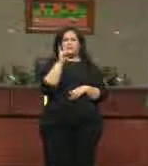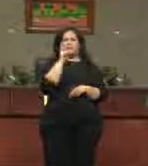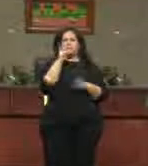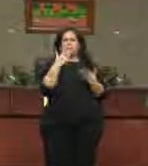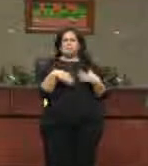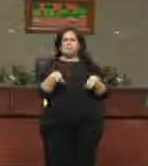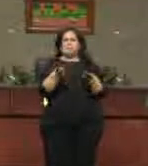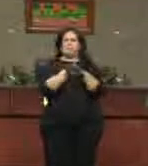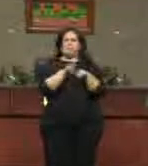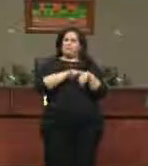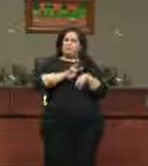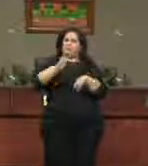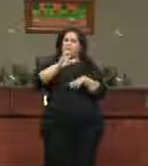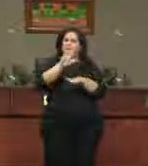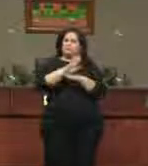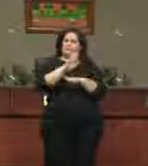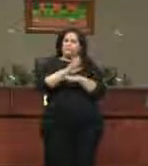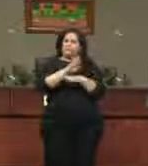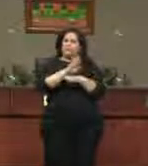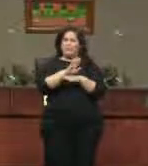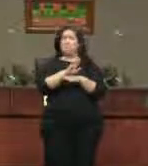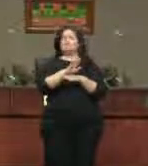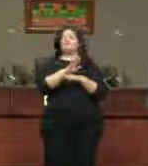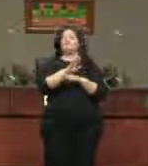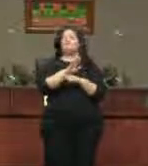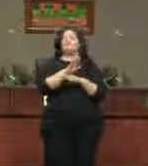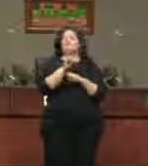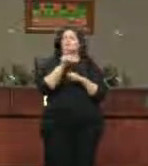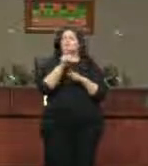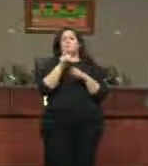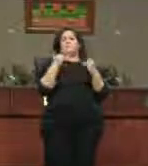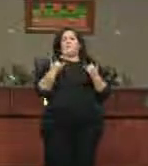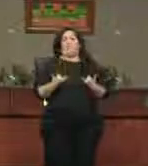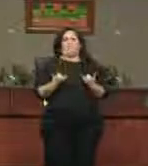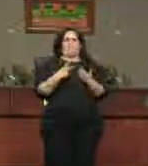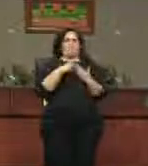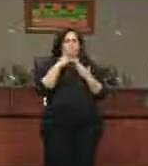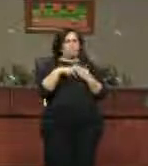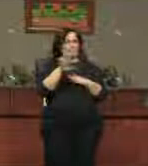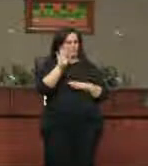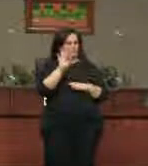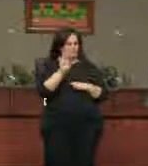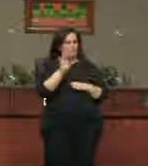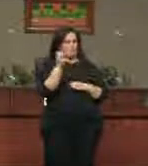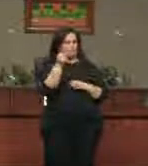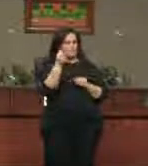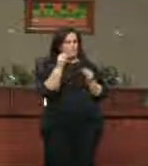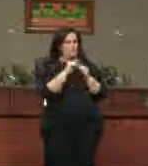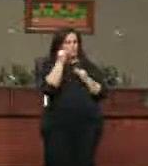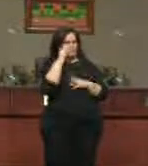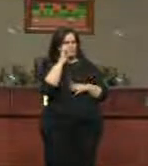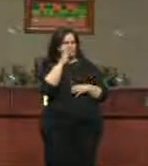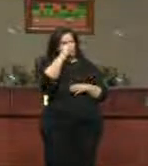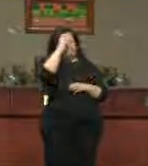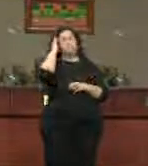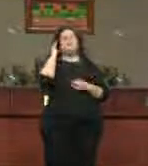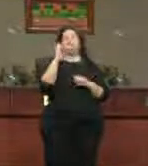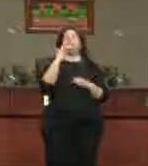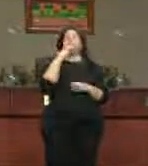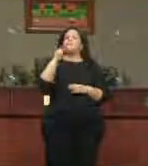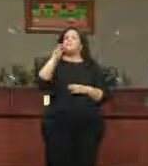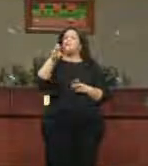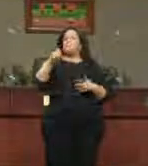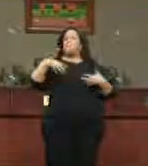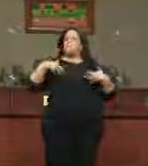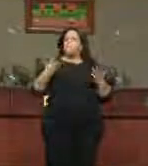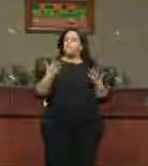at 6 p.m. We will close the existing eviction diversion program. But the good news,